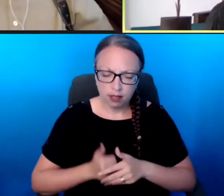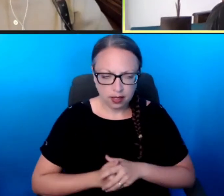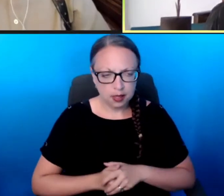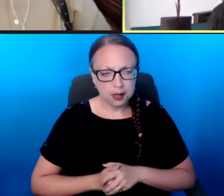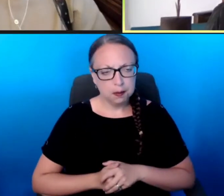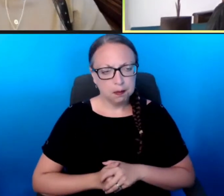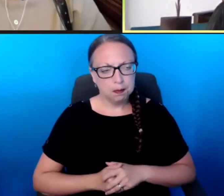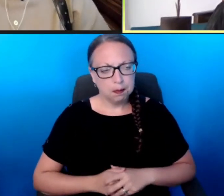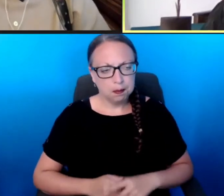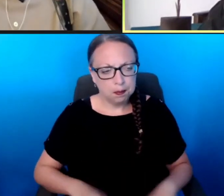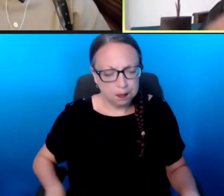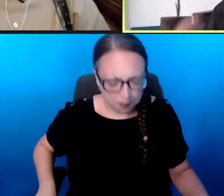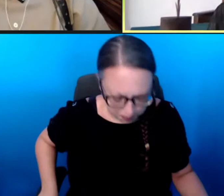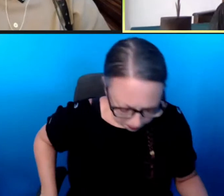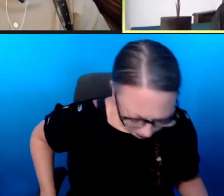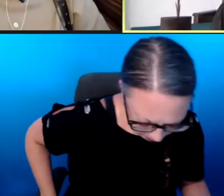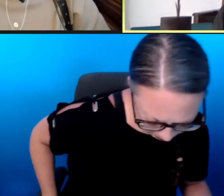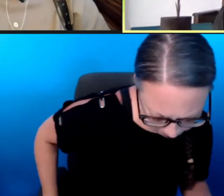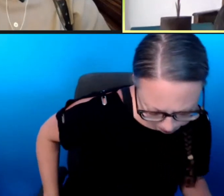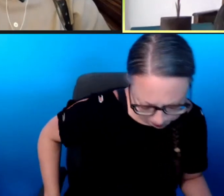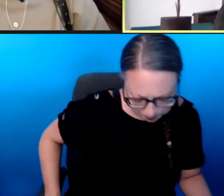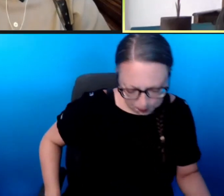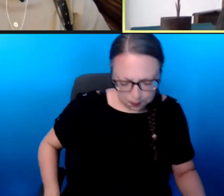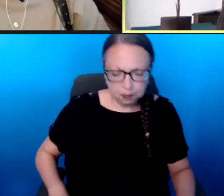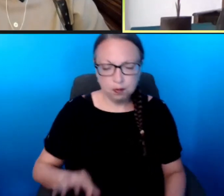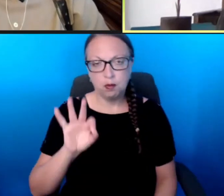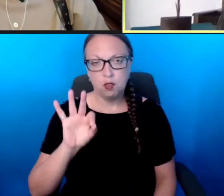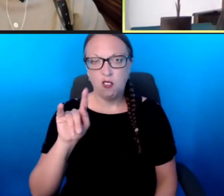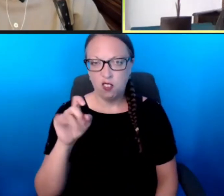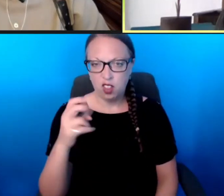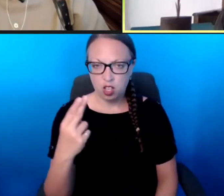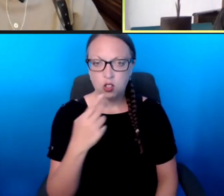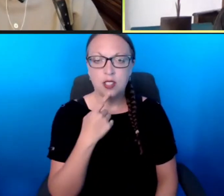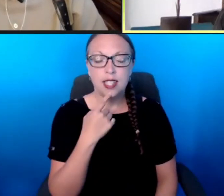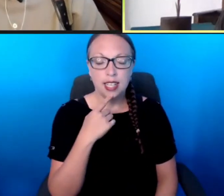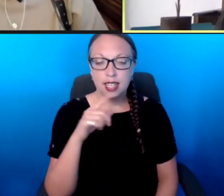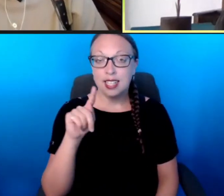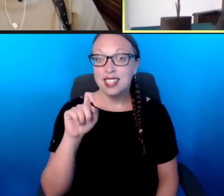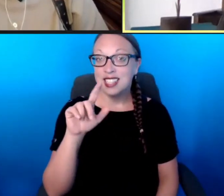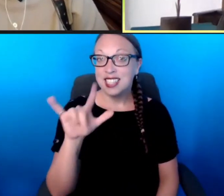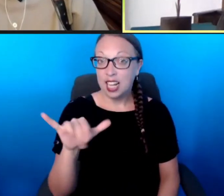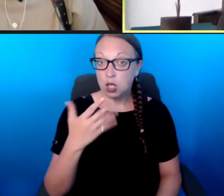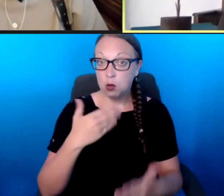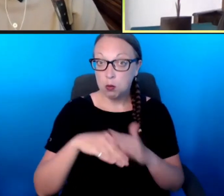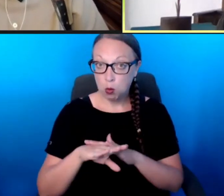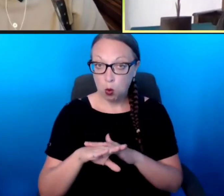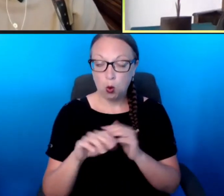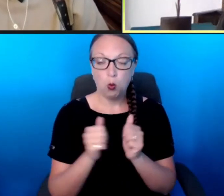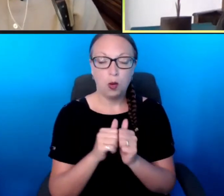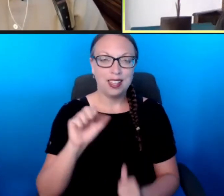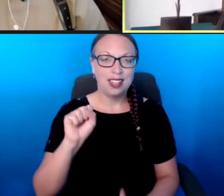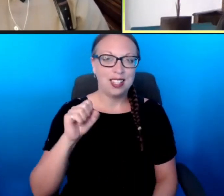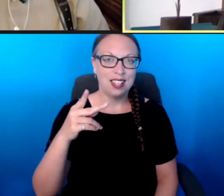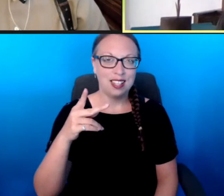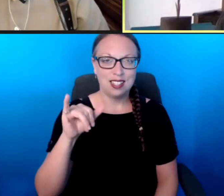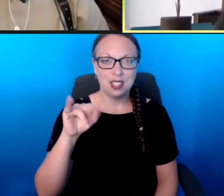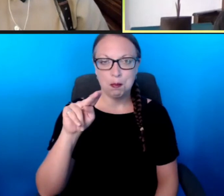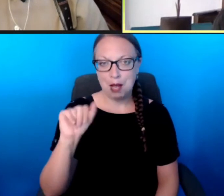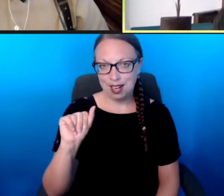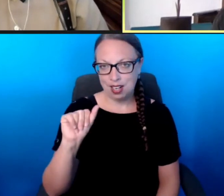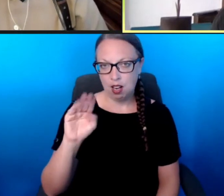Yeah, this was, Tally was born with spina bifida, which is a congenital birth defect of the spinal